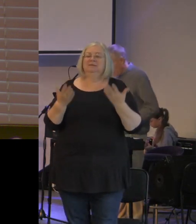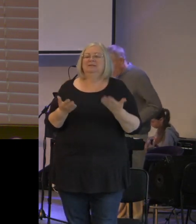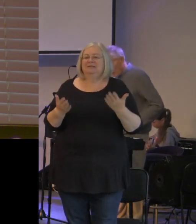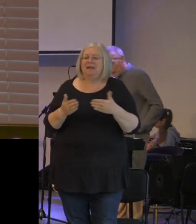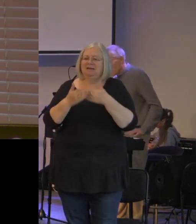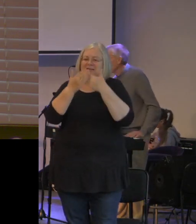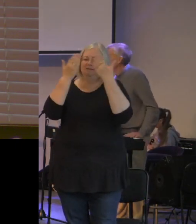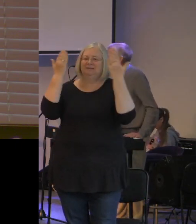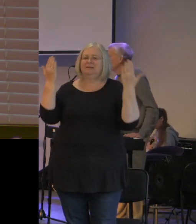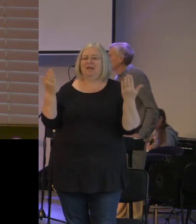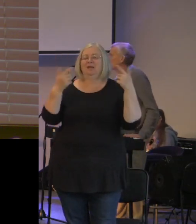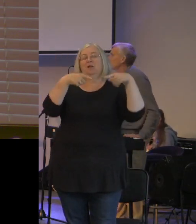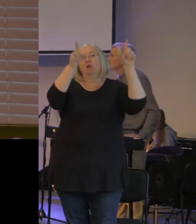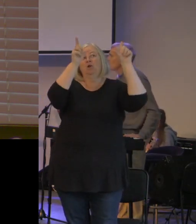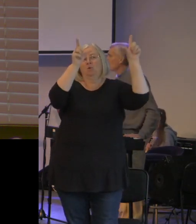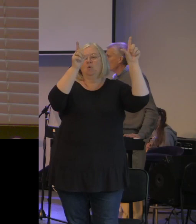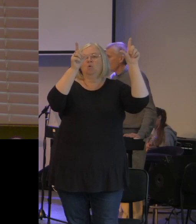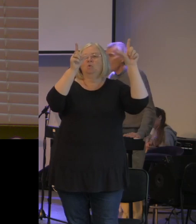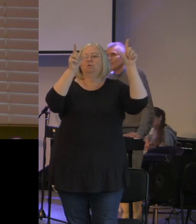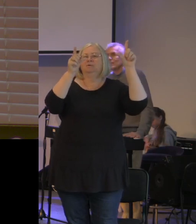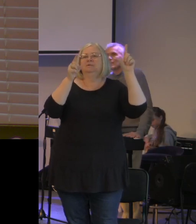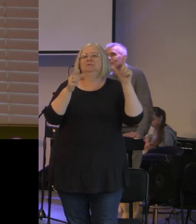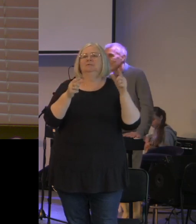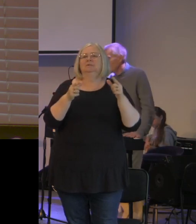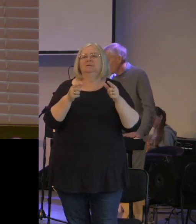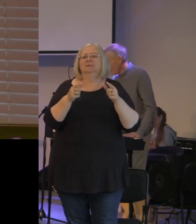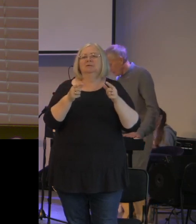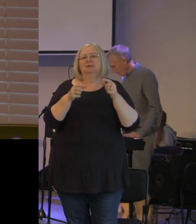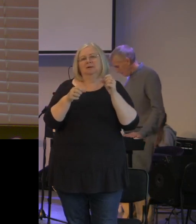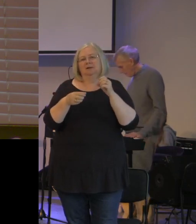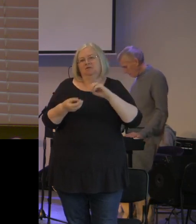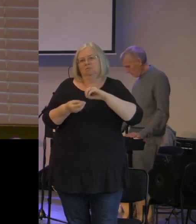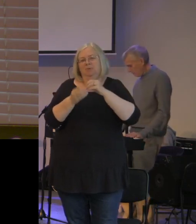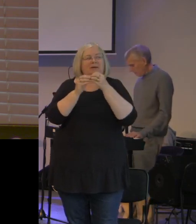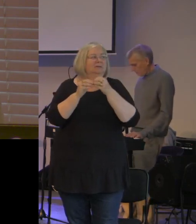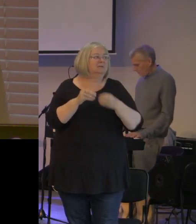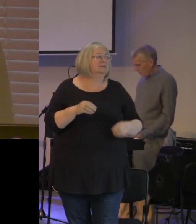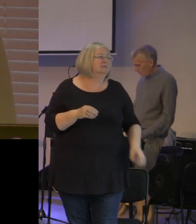choose to rejoice and be glad in it.